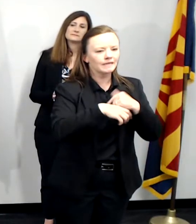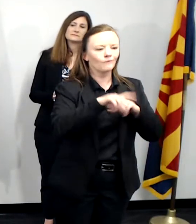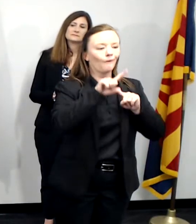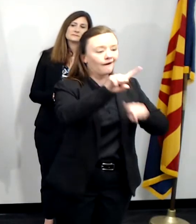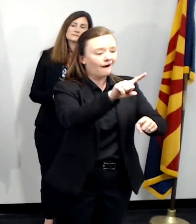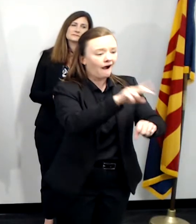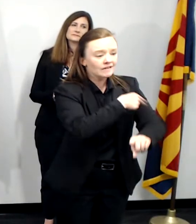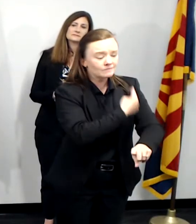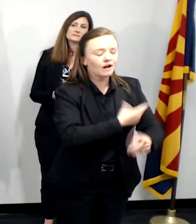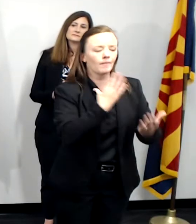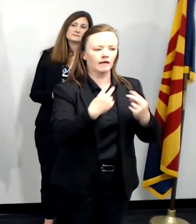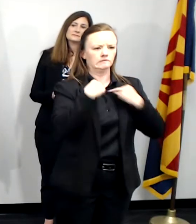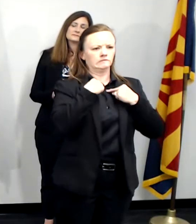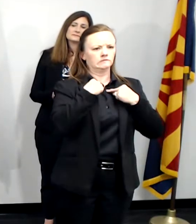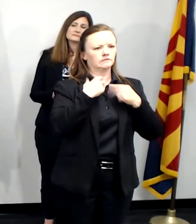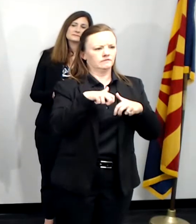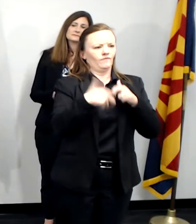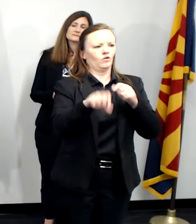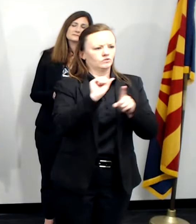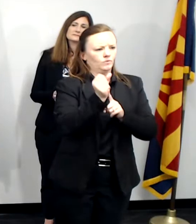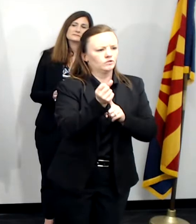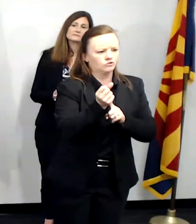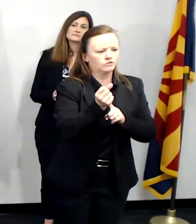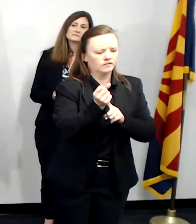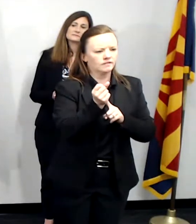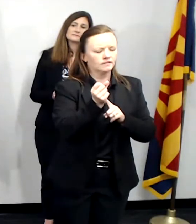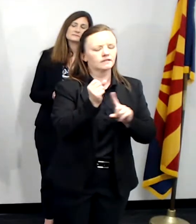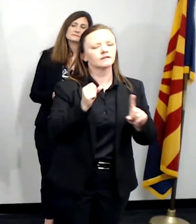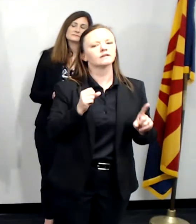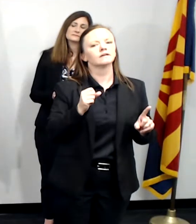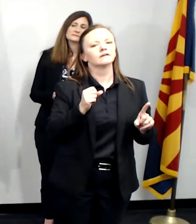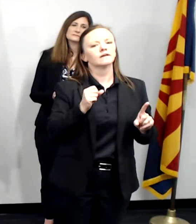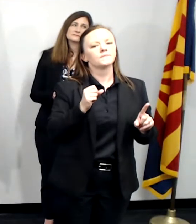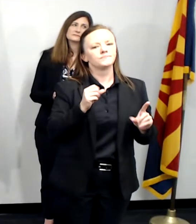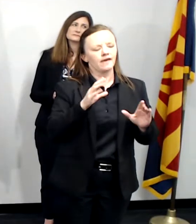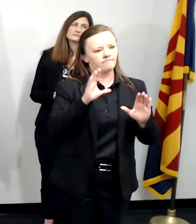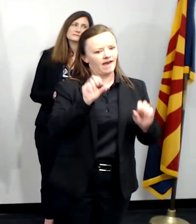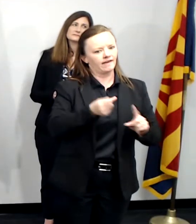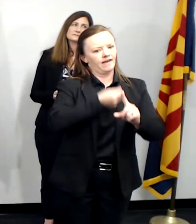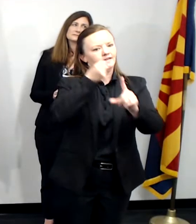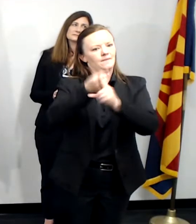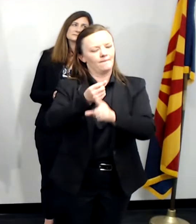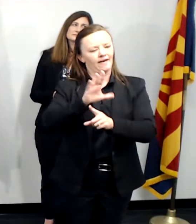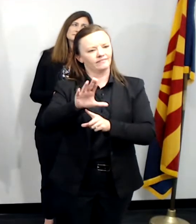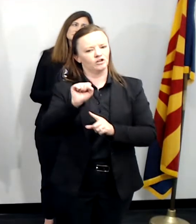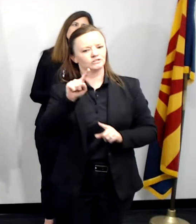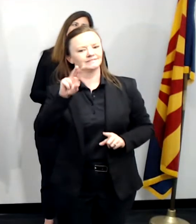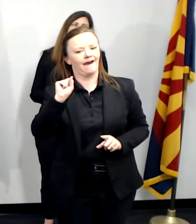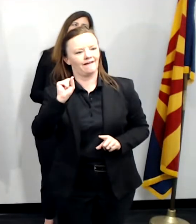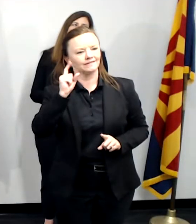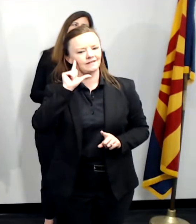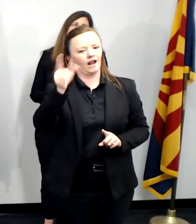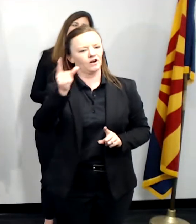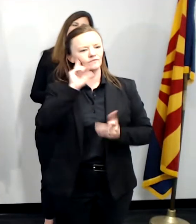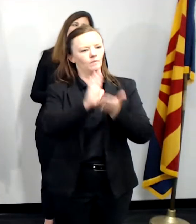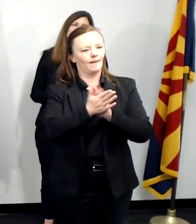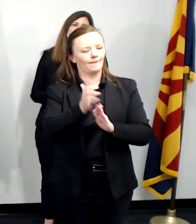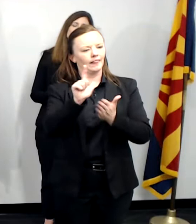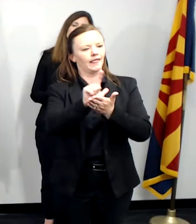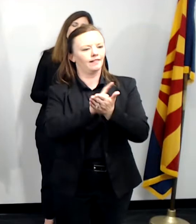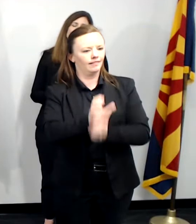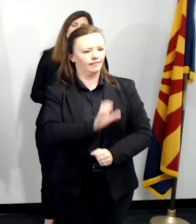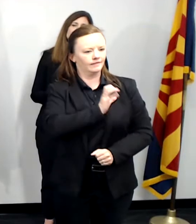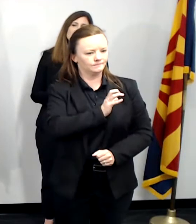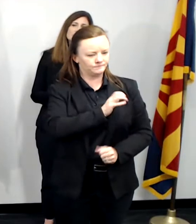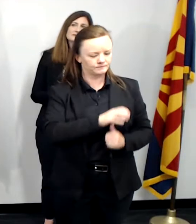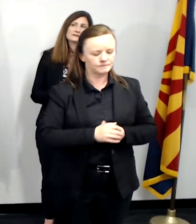difficult situation if eventually they can adjust their status. So the question is, for everybody